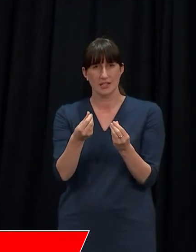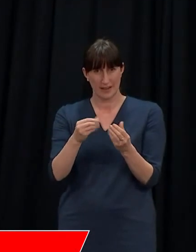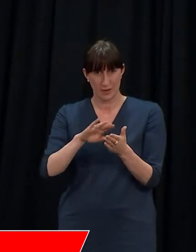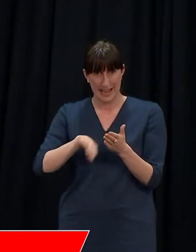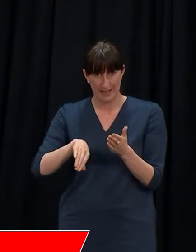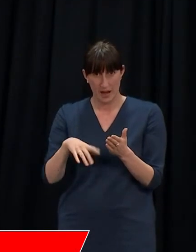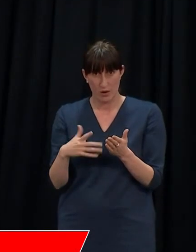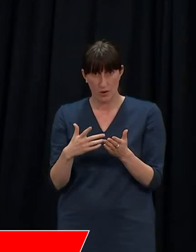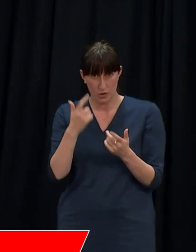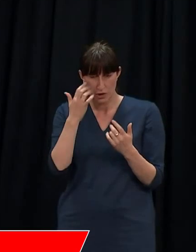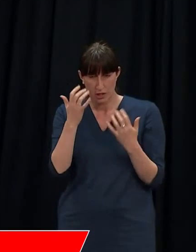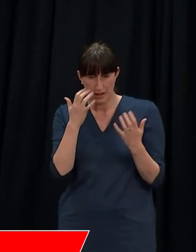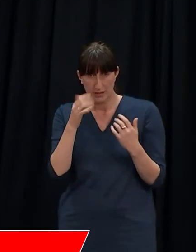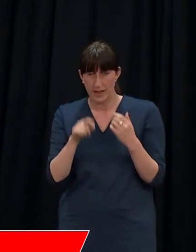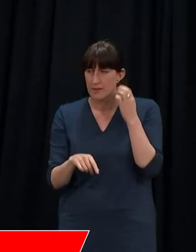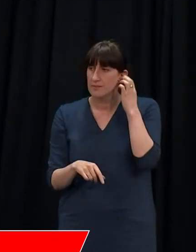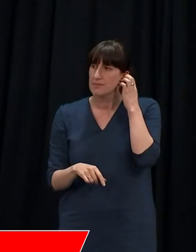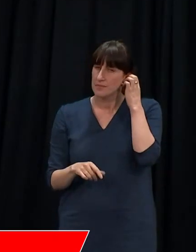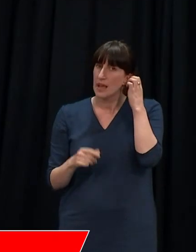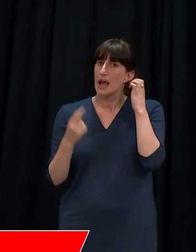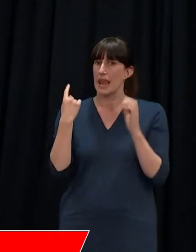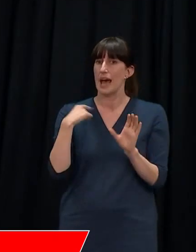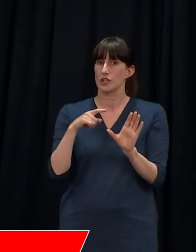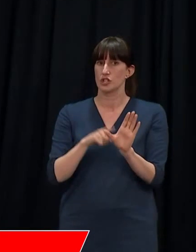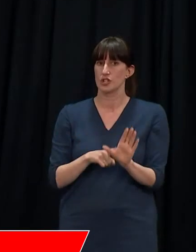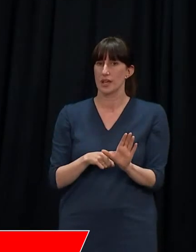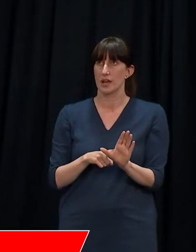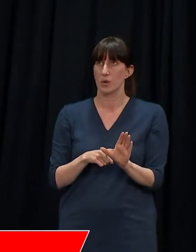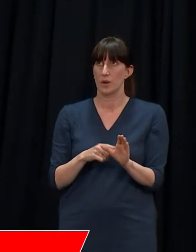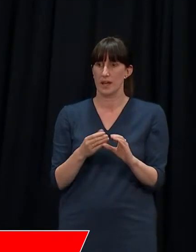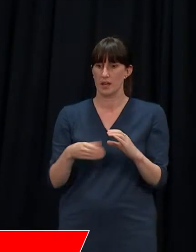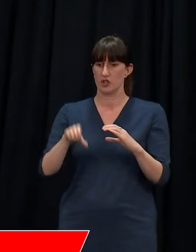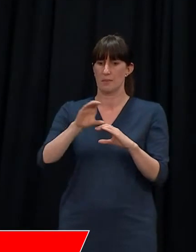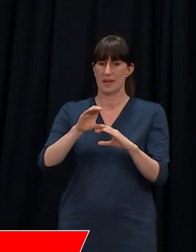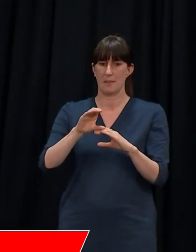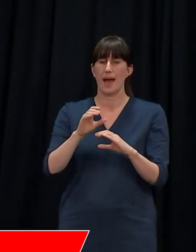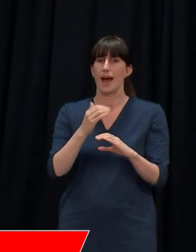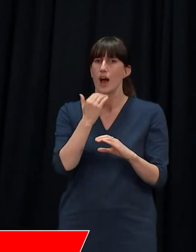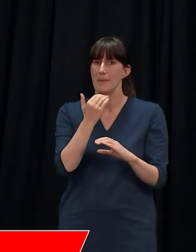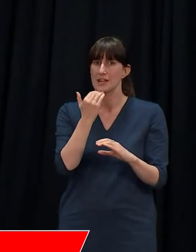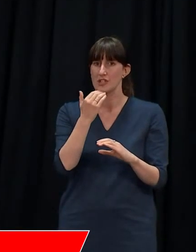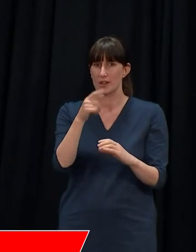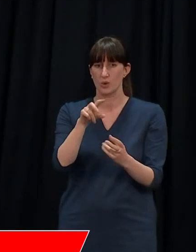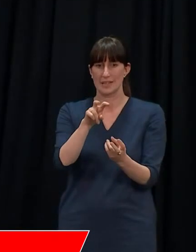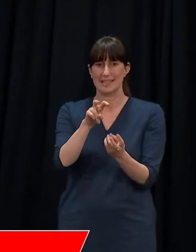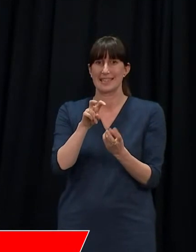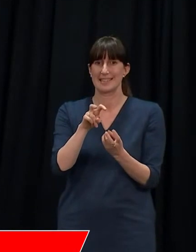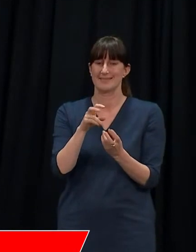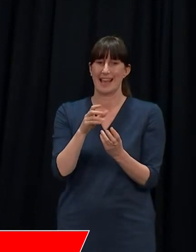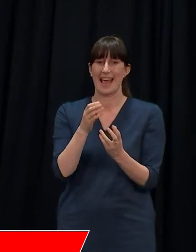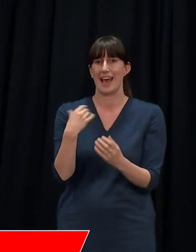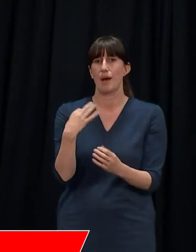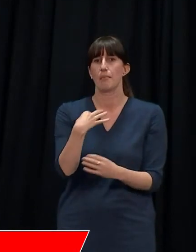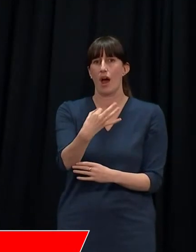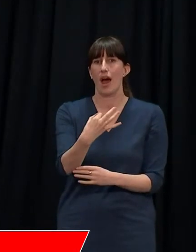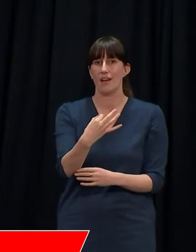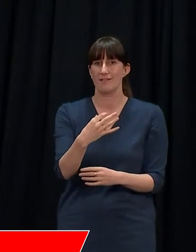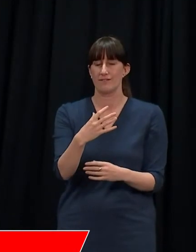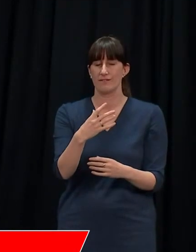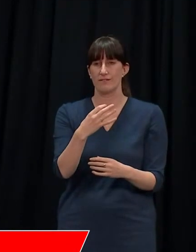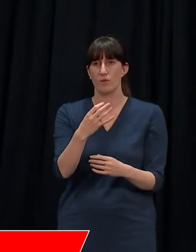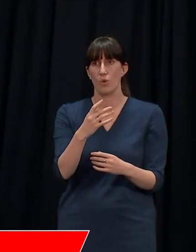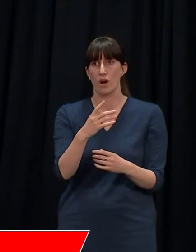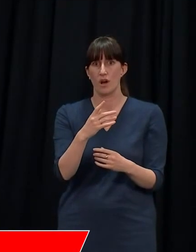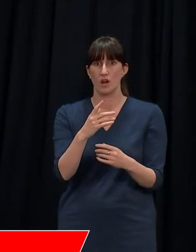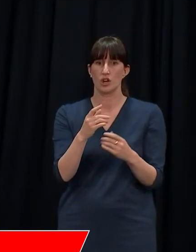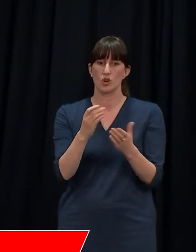did some work around that last year. We increased what people were able to draw down last year. It did mean that it was very